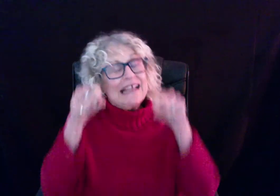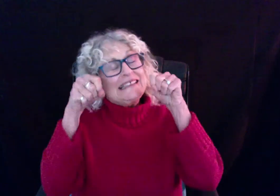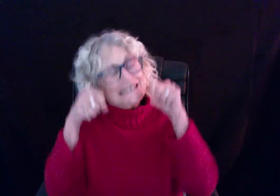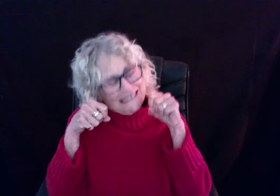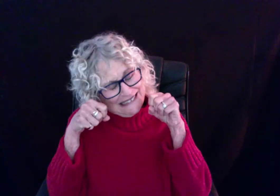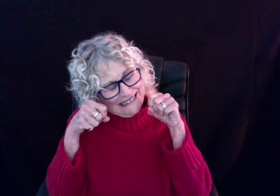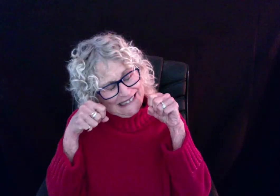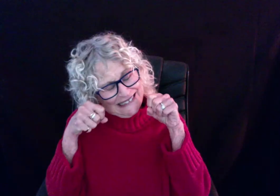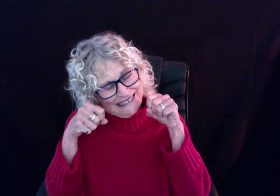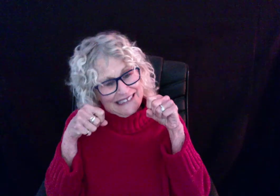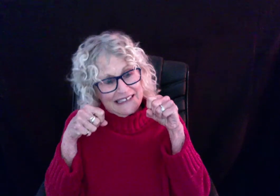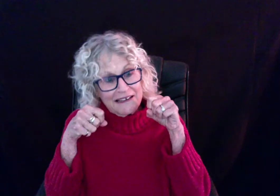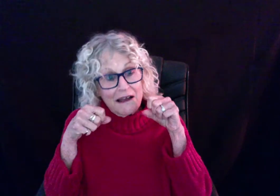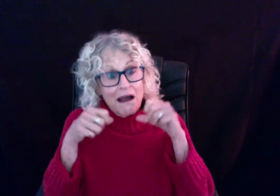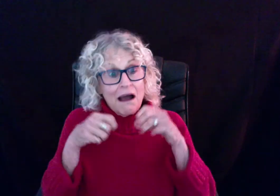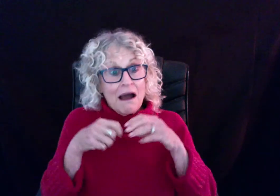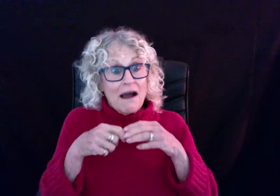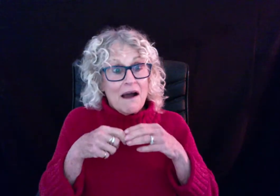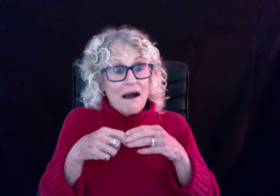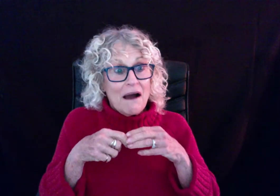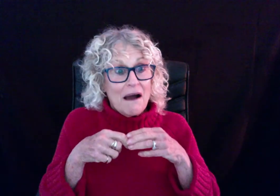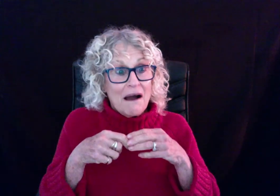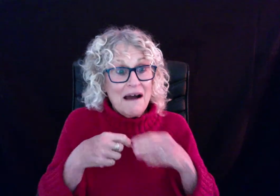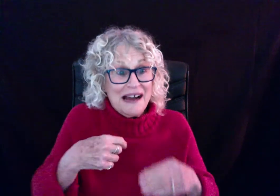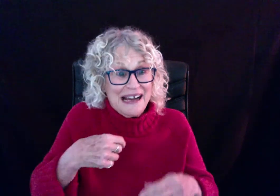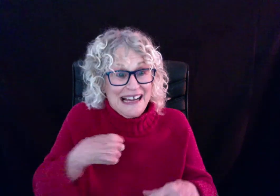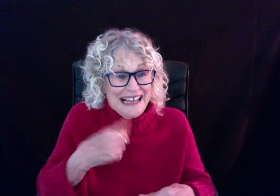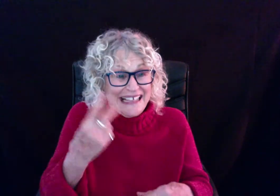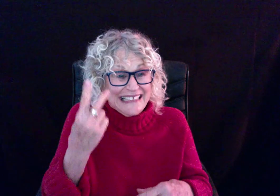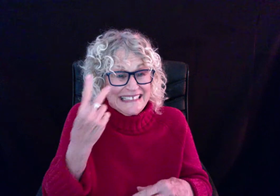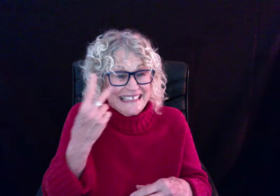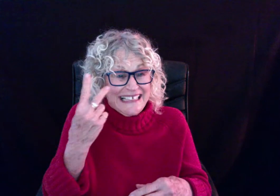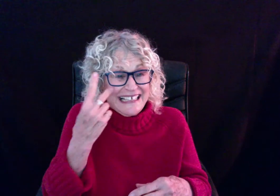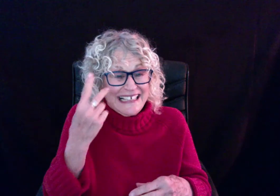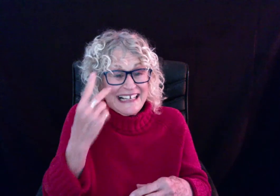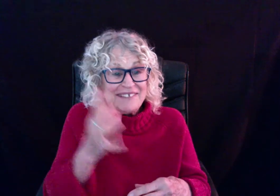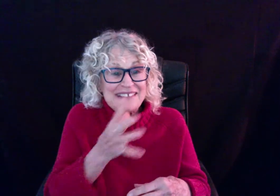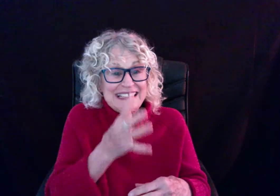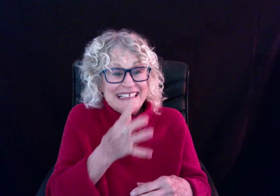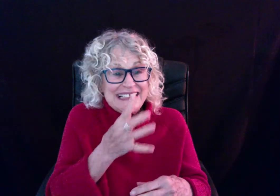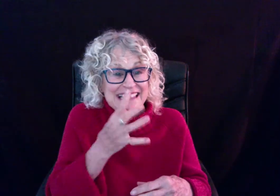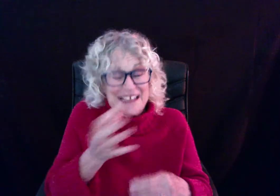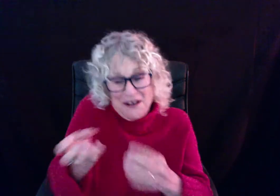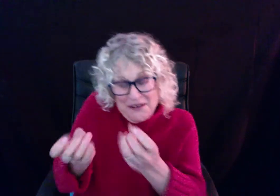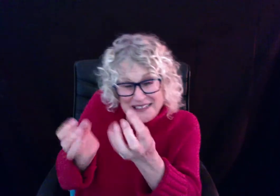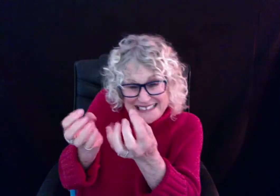asleep I saw mommy tickle